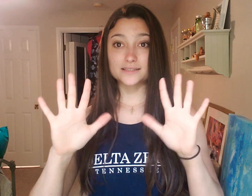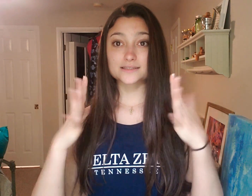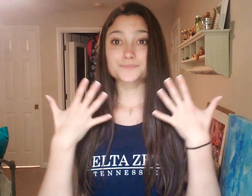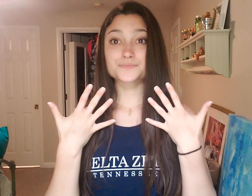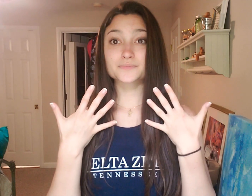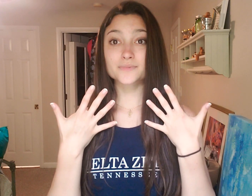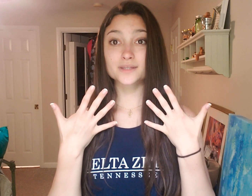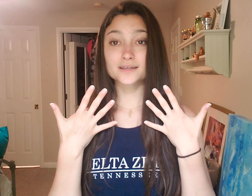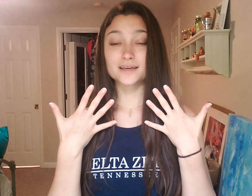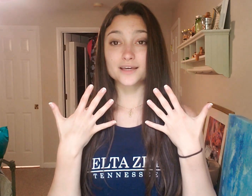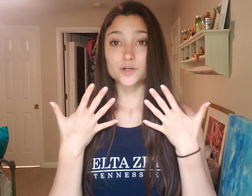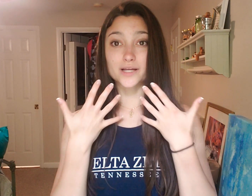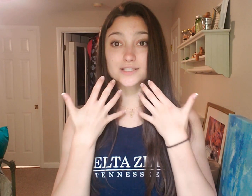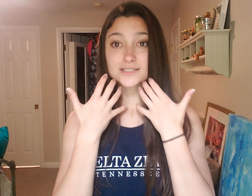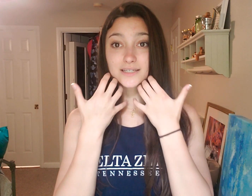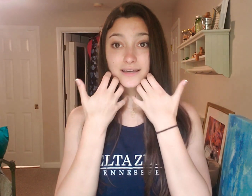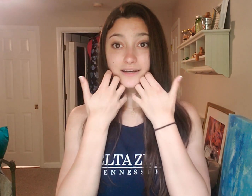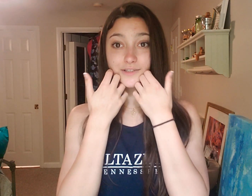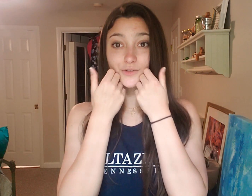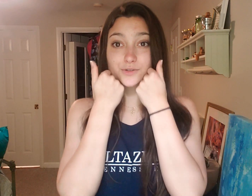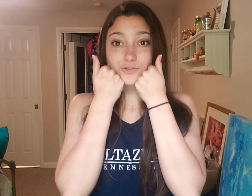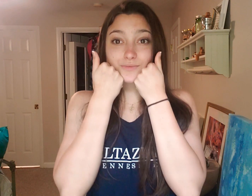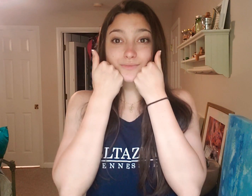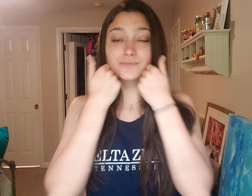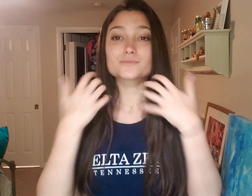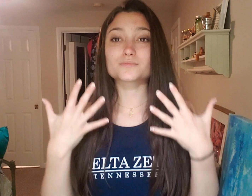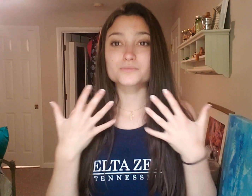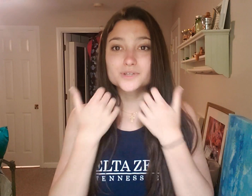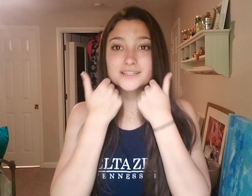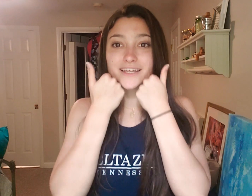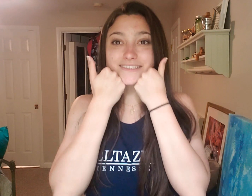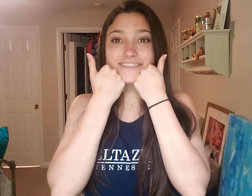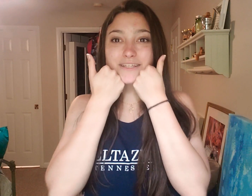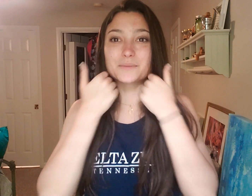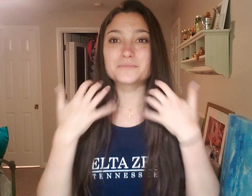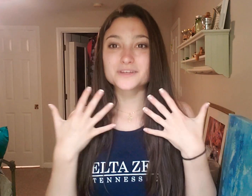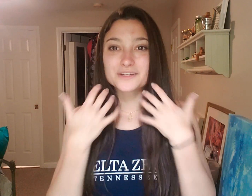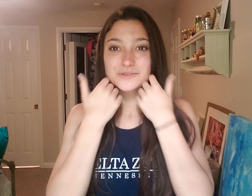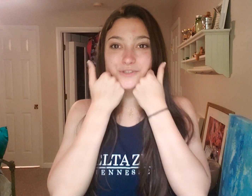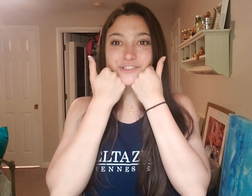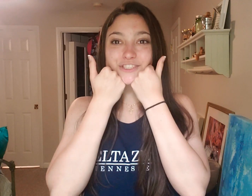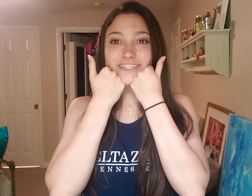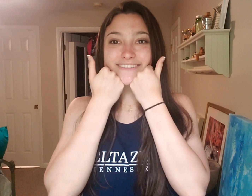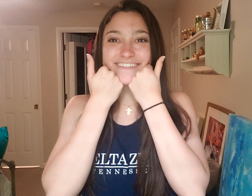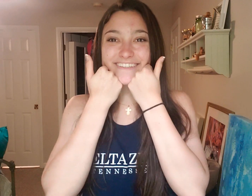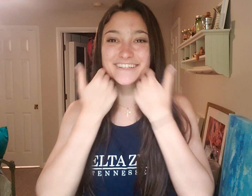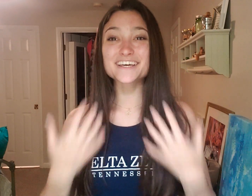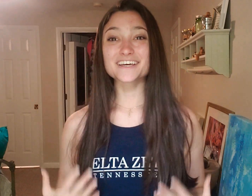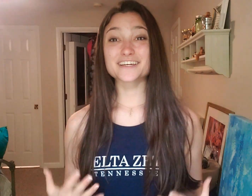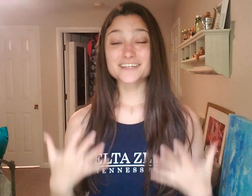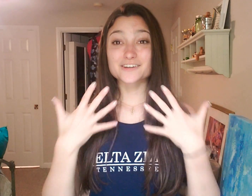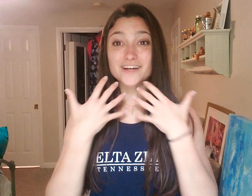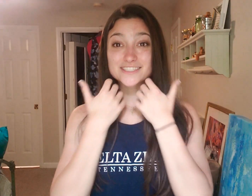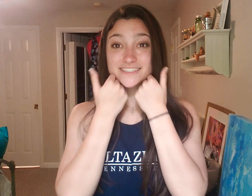this, graciously, and it sort of condenses up towards your chin.